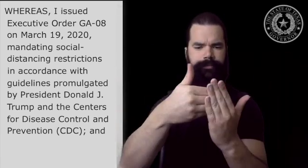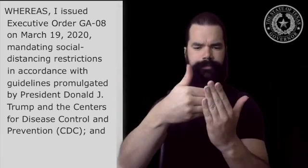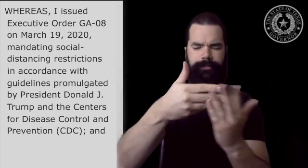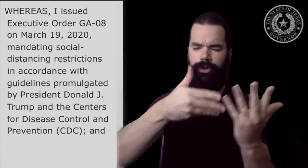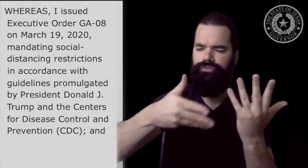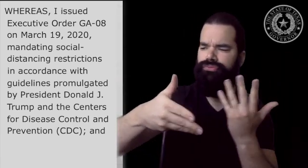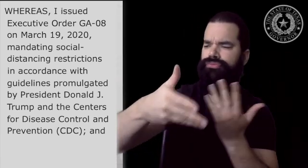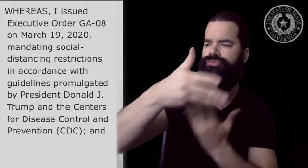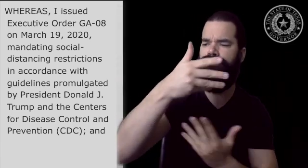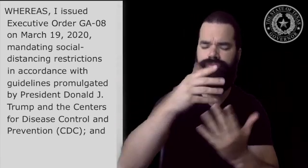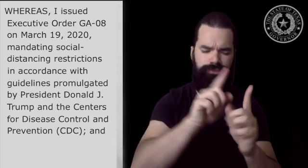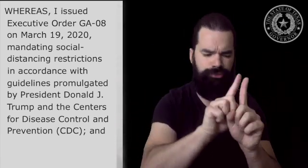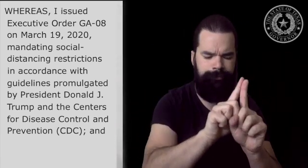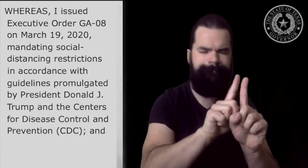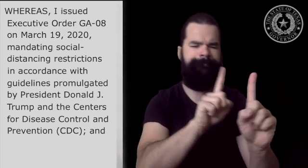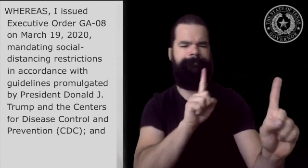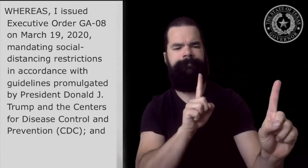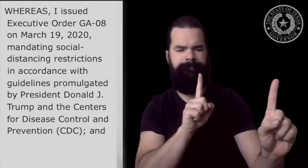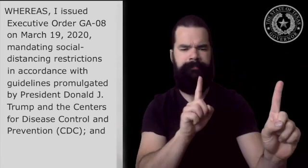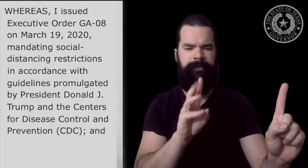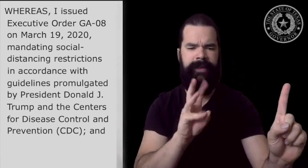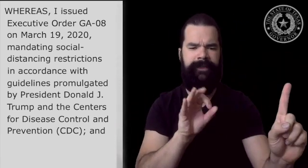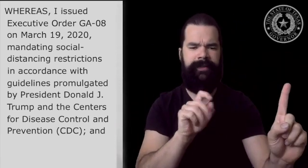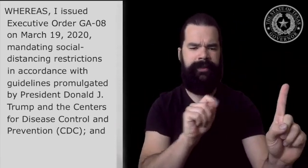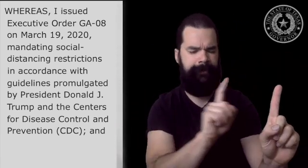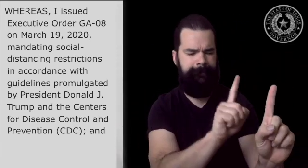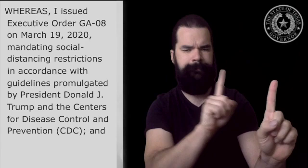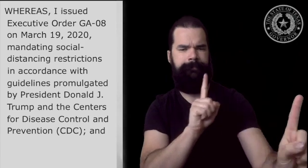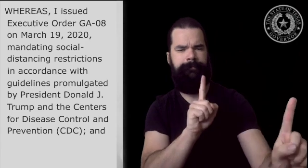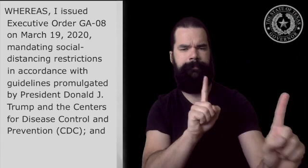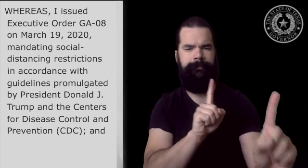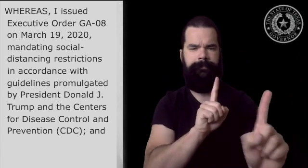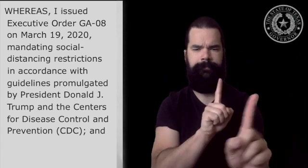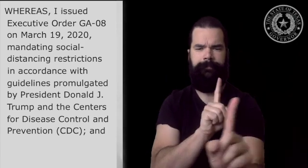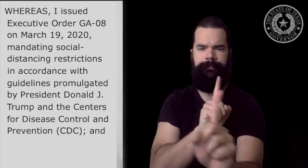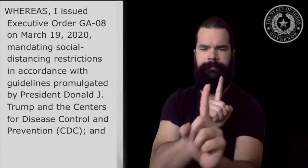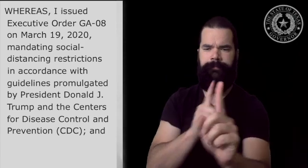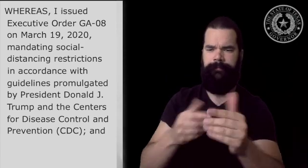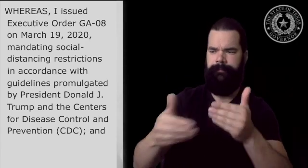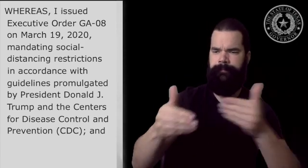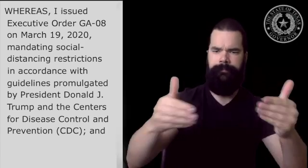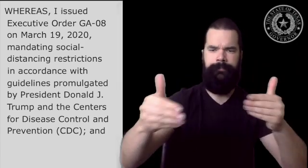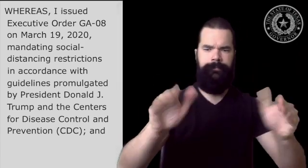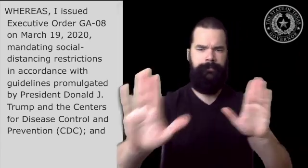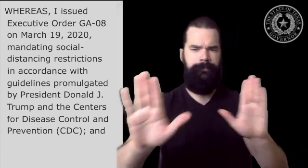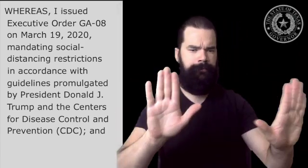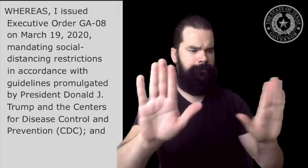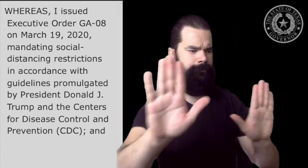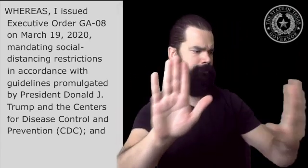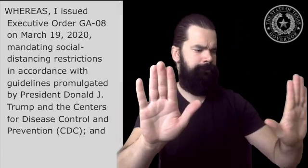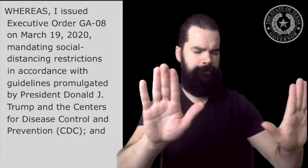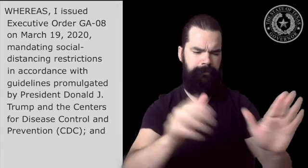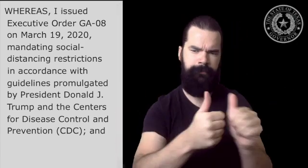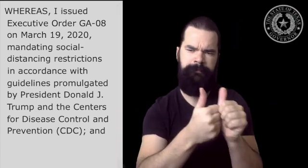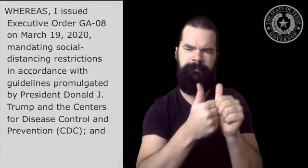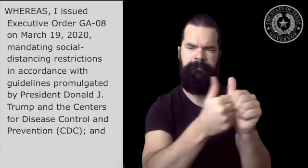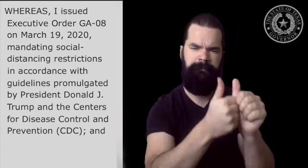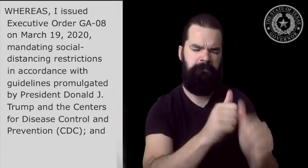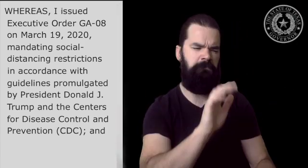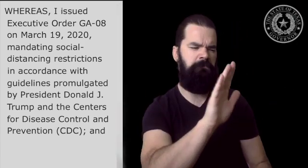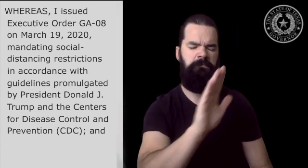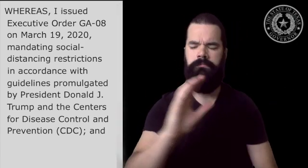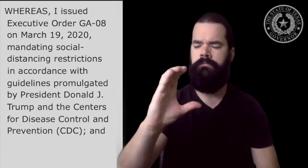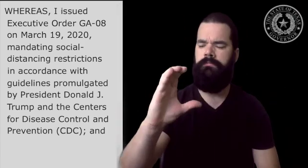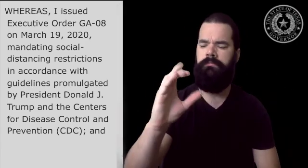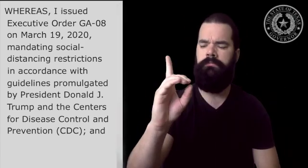social distancing restrictions in accordance with guidelines promulgated by President Donald J. Trump and the Centers